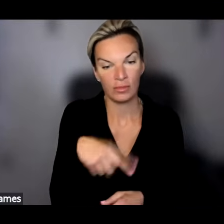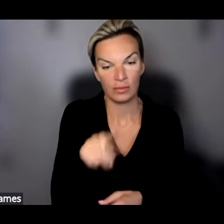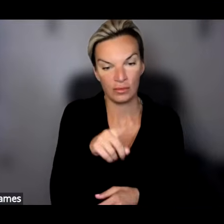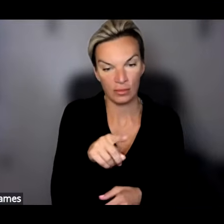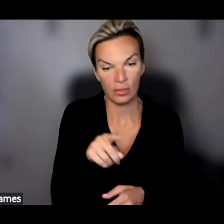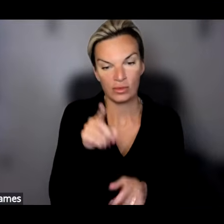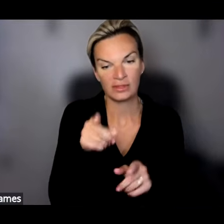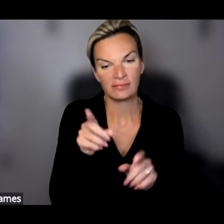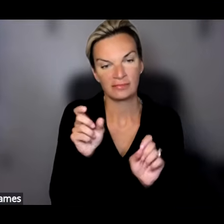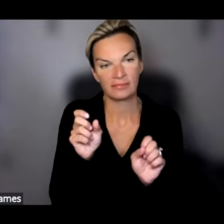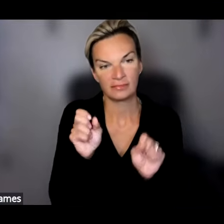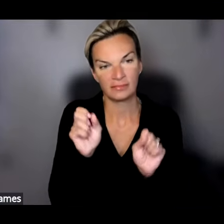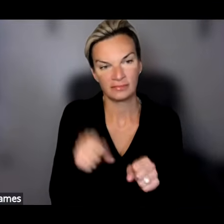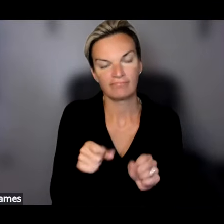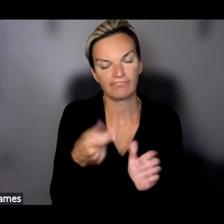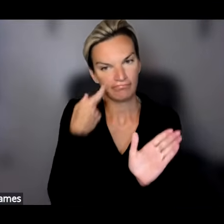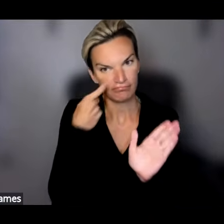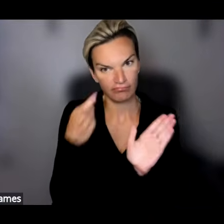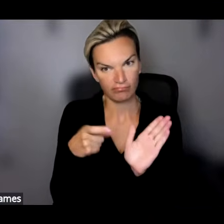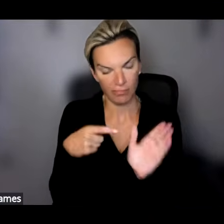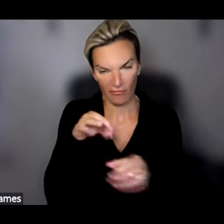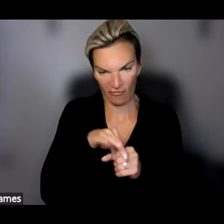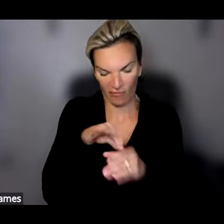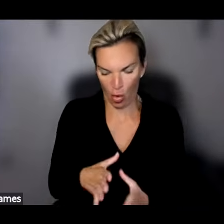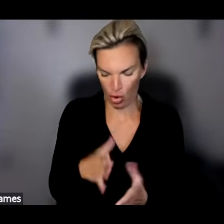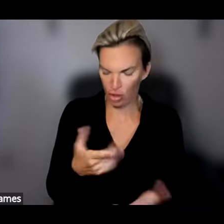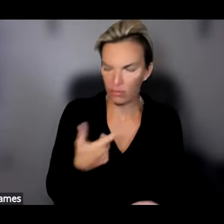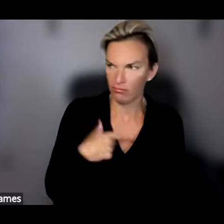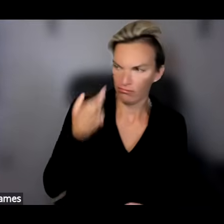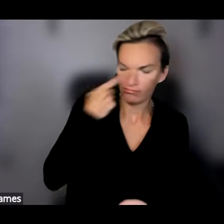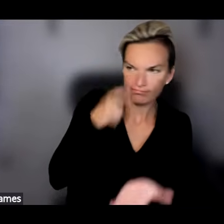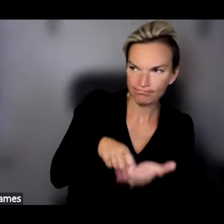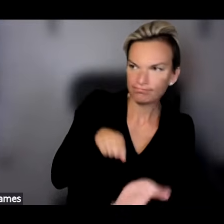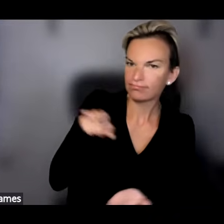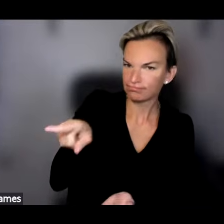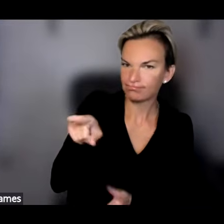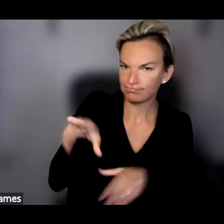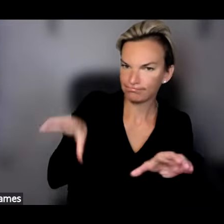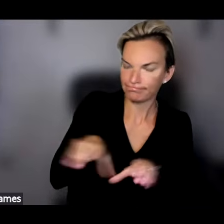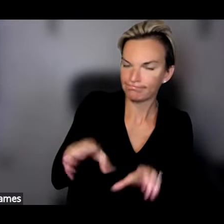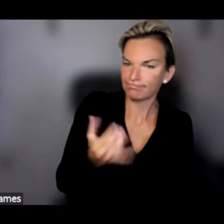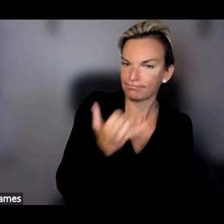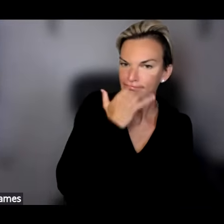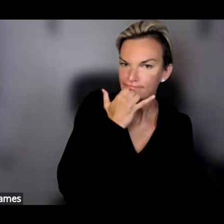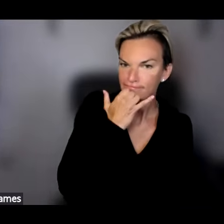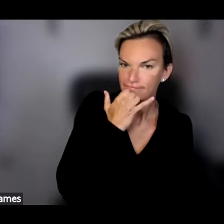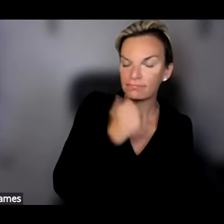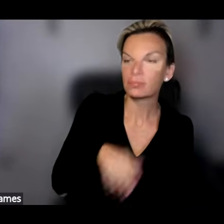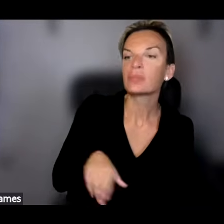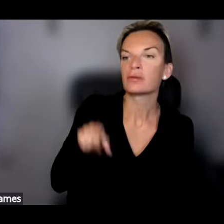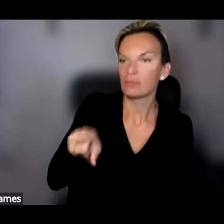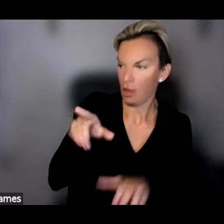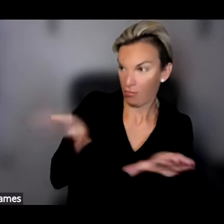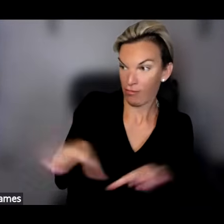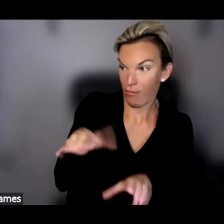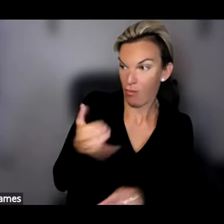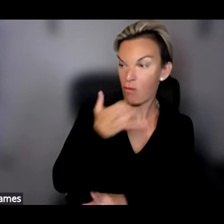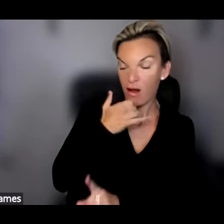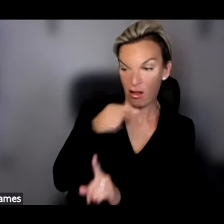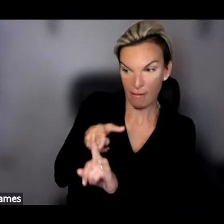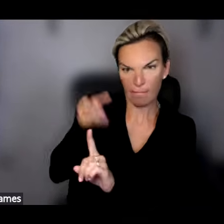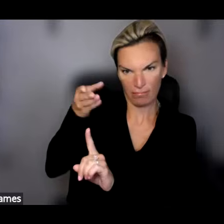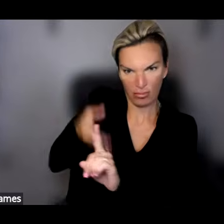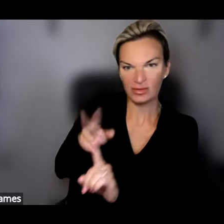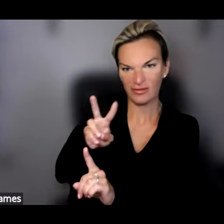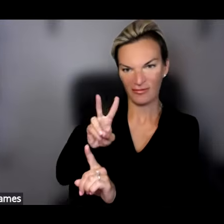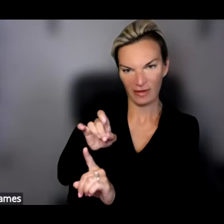the basis for the recall. They can. Who acted? Victoria Bishop. What did she do?